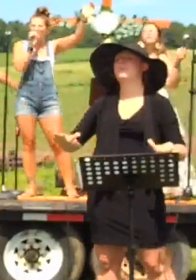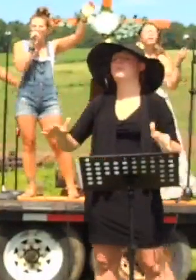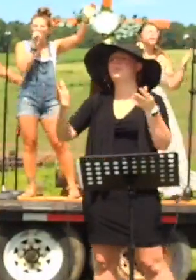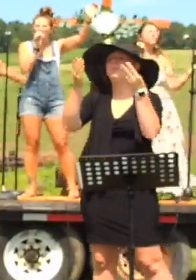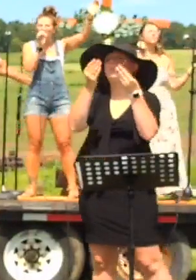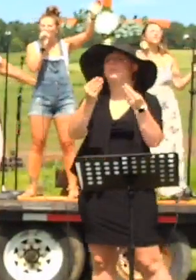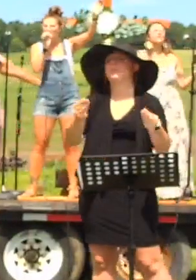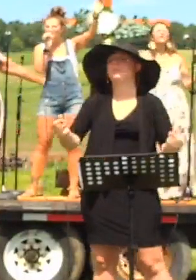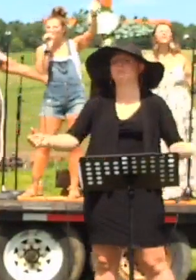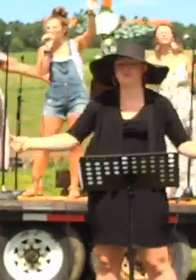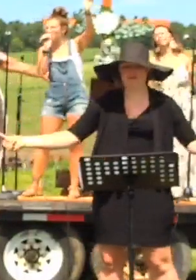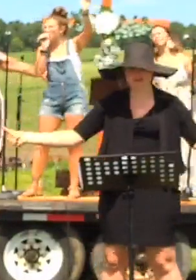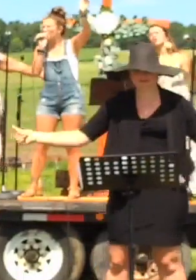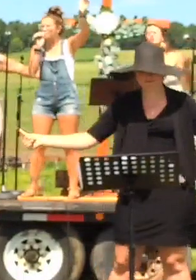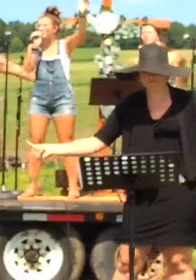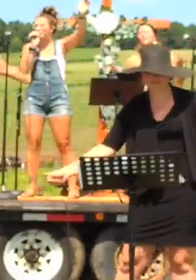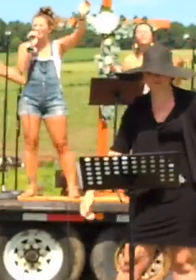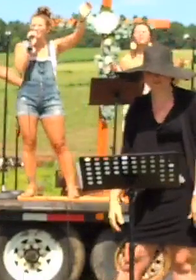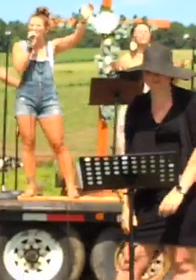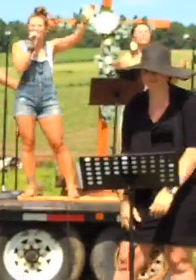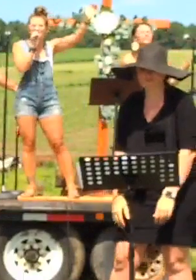faithfulness. Your